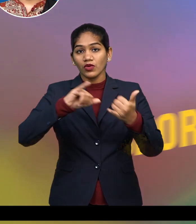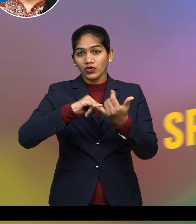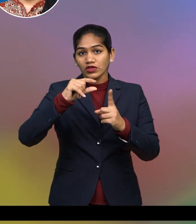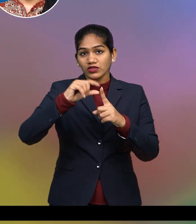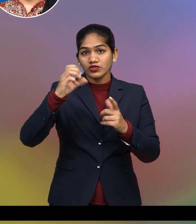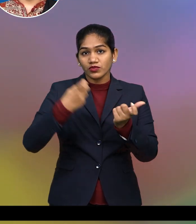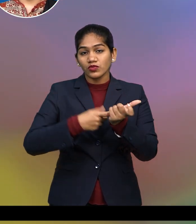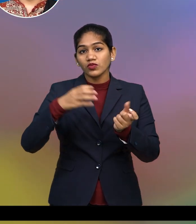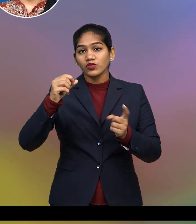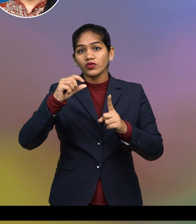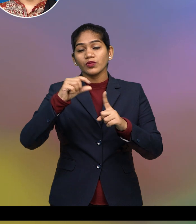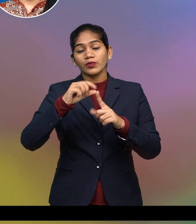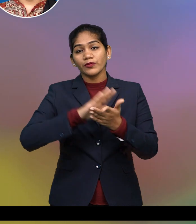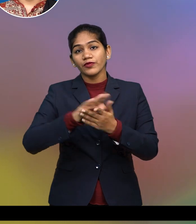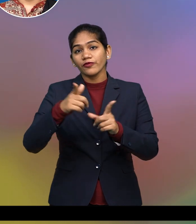Sporophyll.